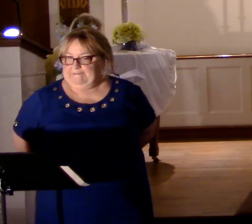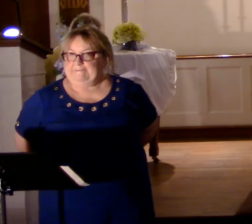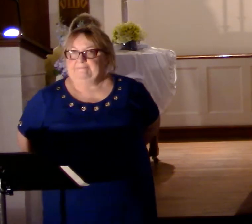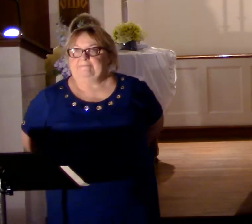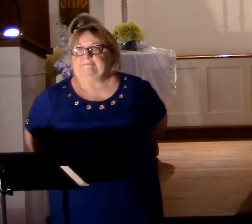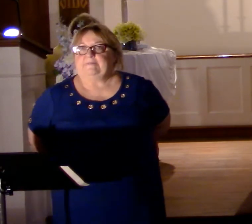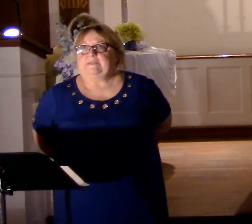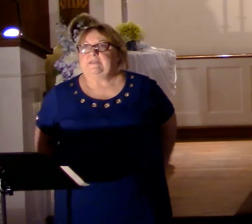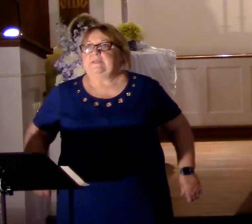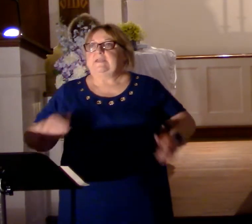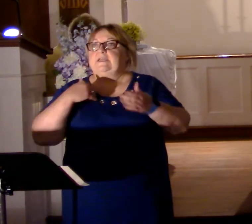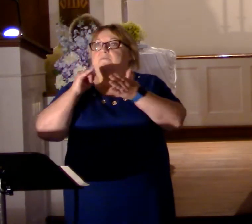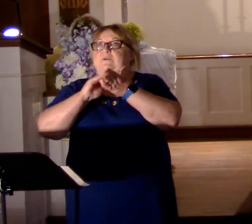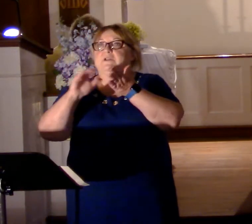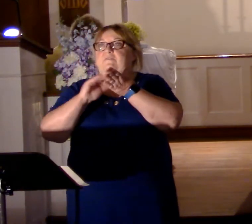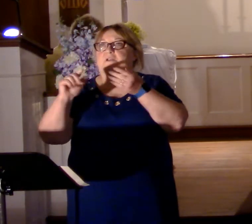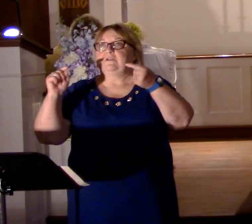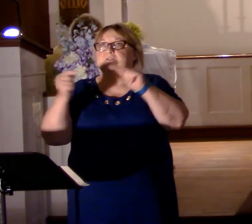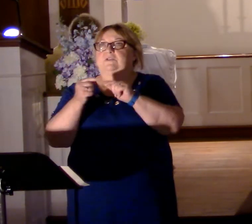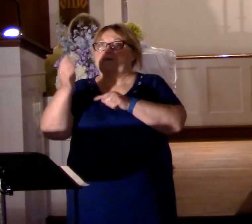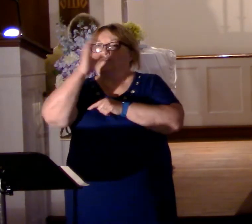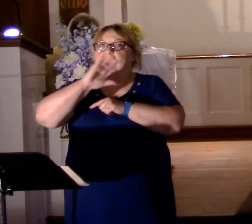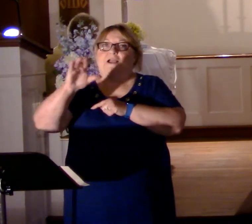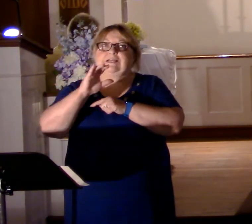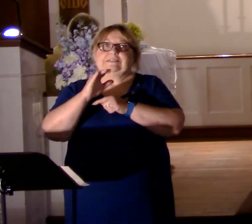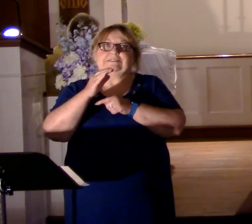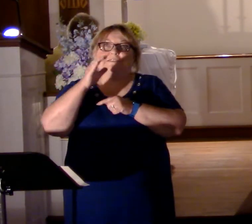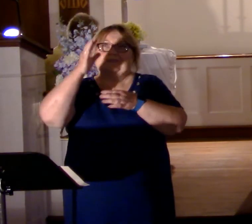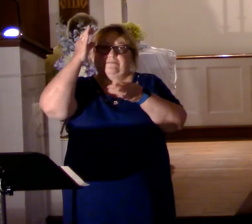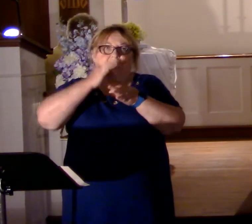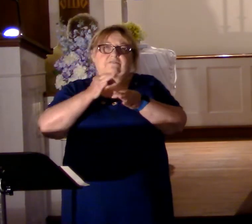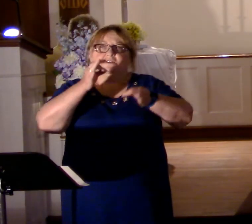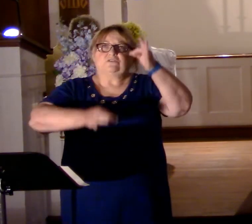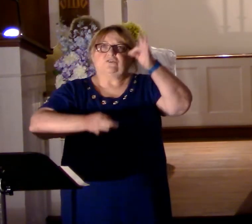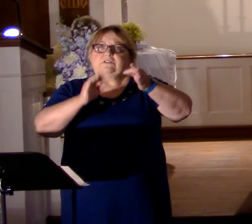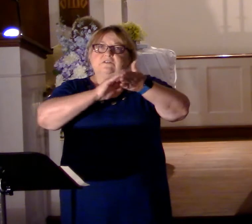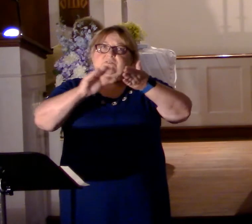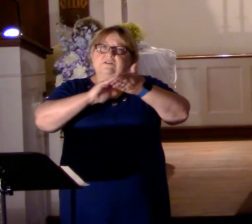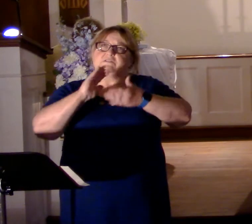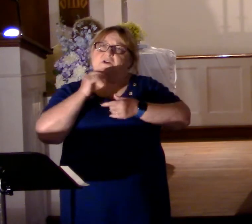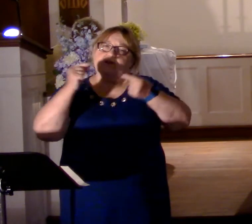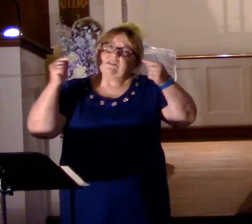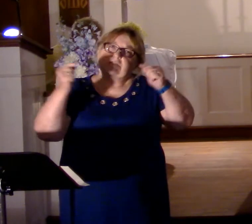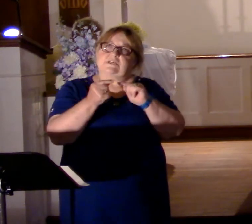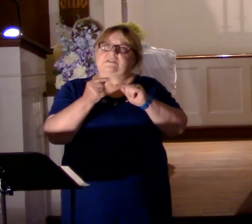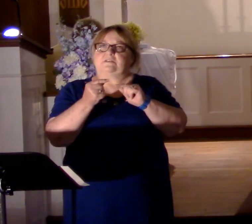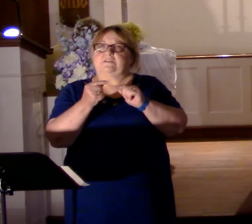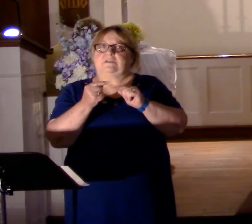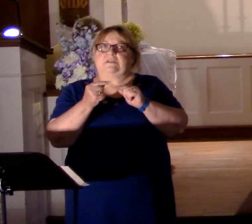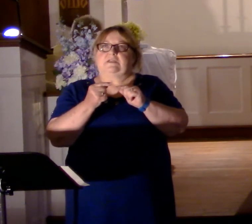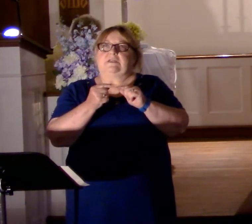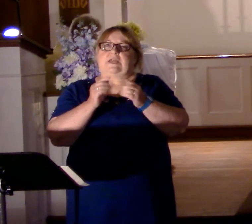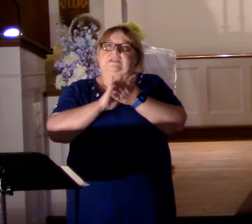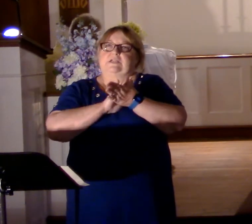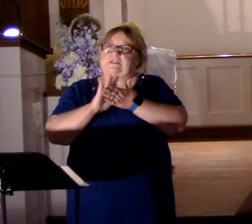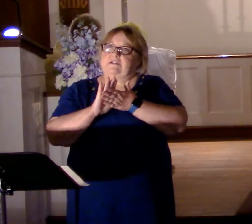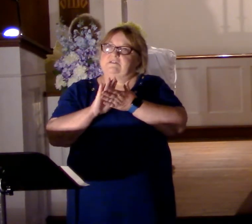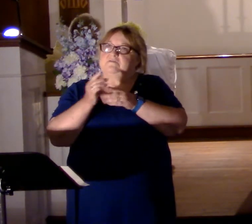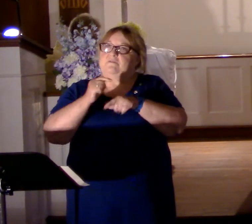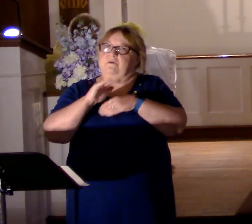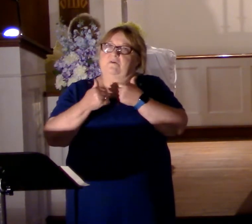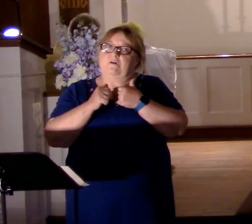For if we confess our sins, Christ is faithful and just to forgive us our sins and to cleanse us of